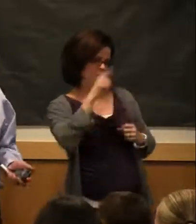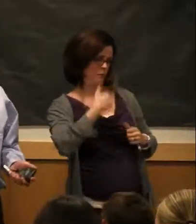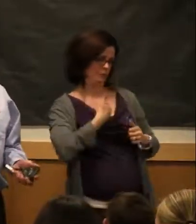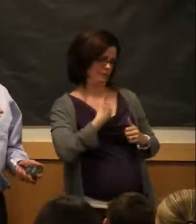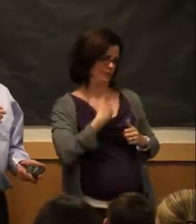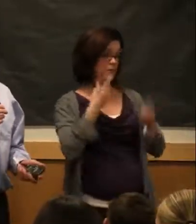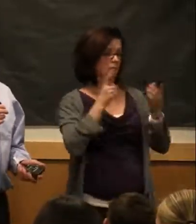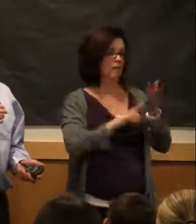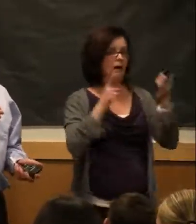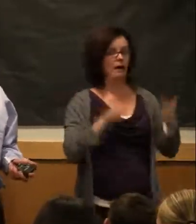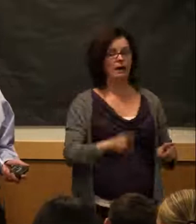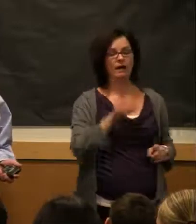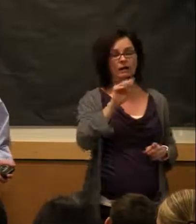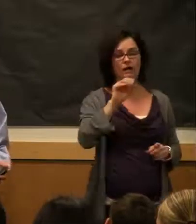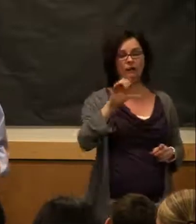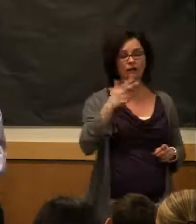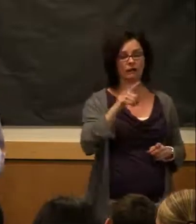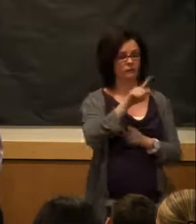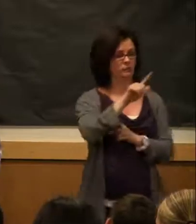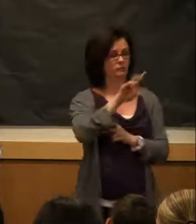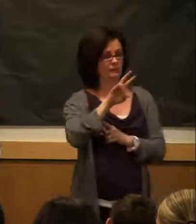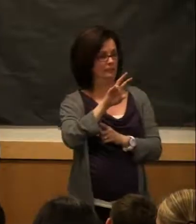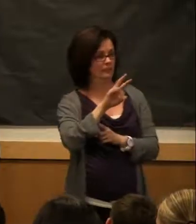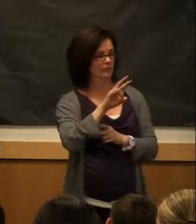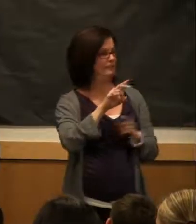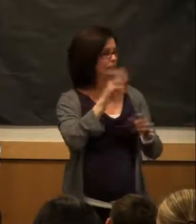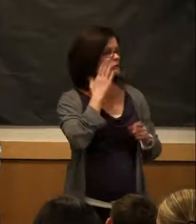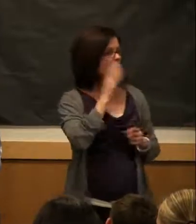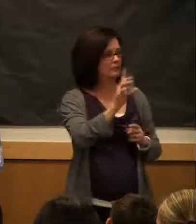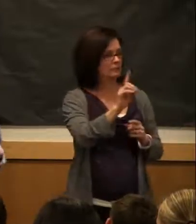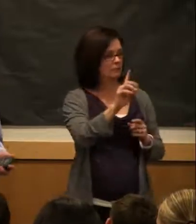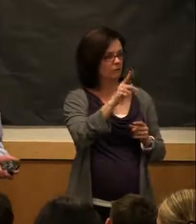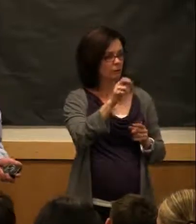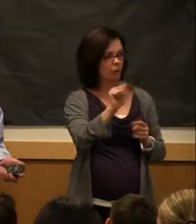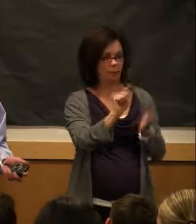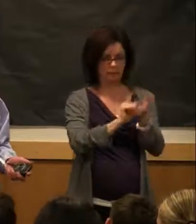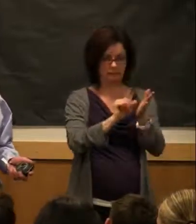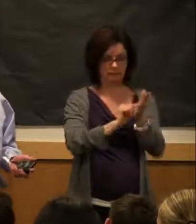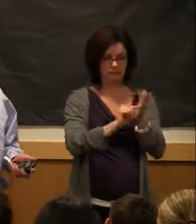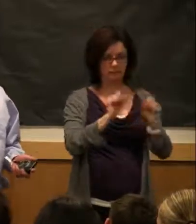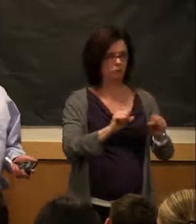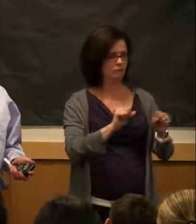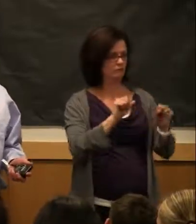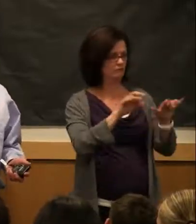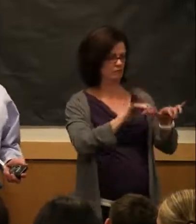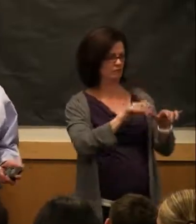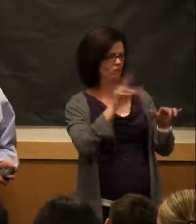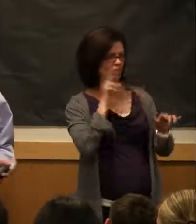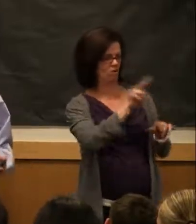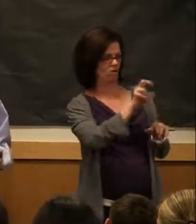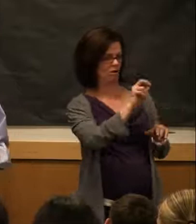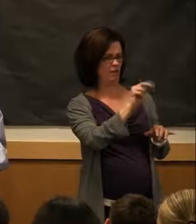the March 27th edition of the Denver Post, you can look at it online still,